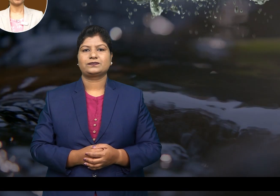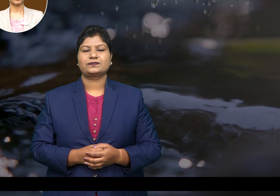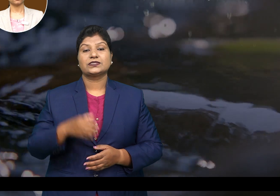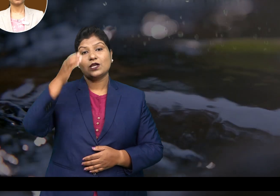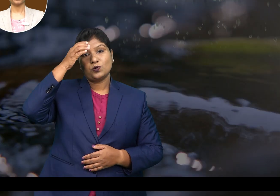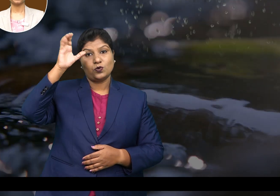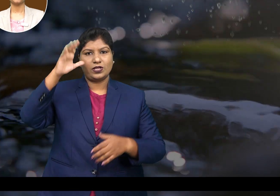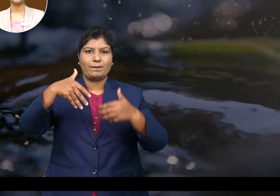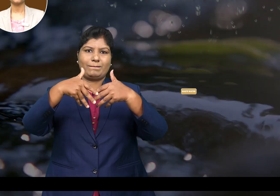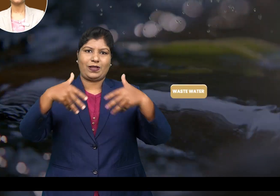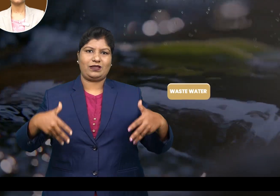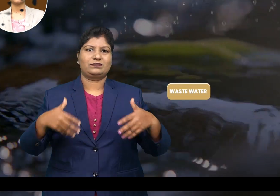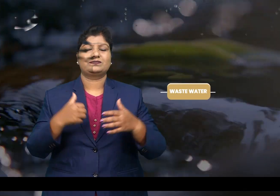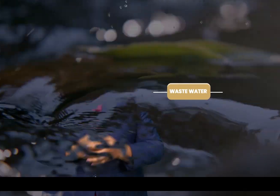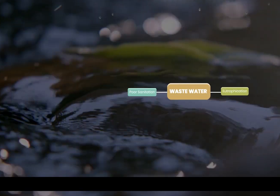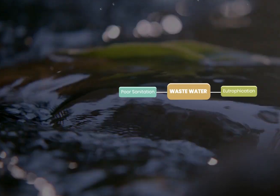Concept map.